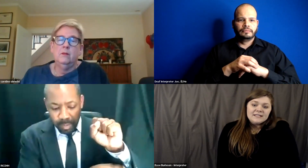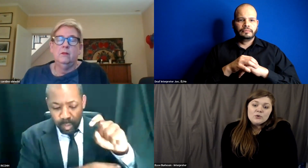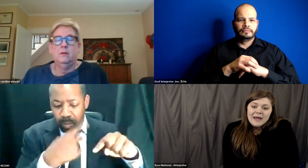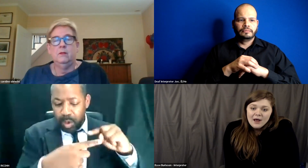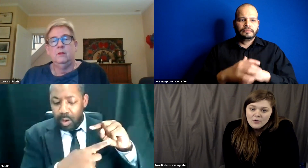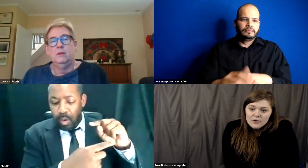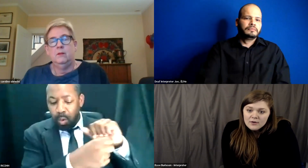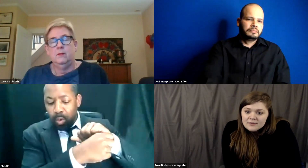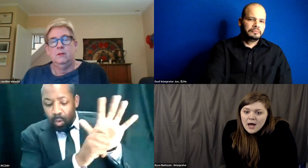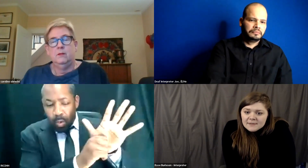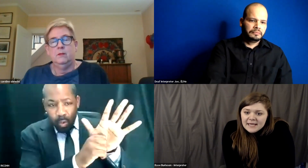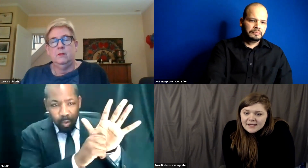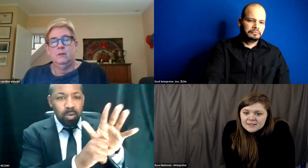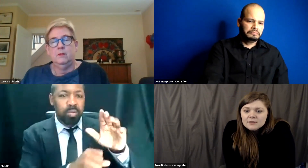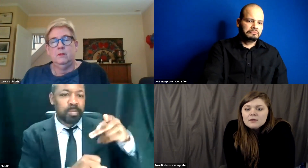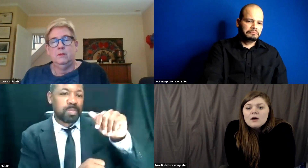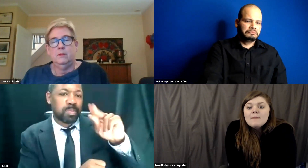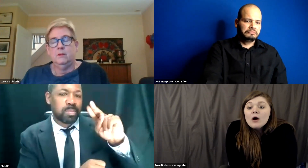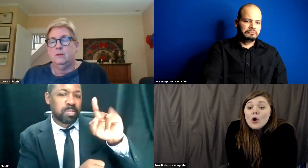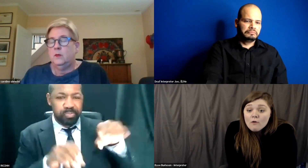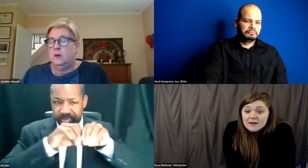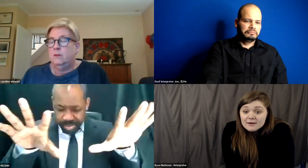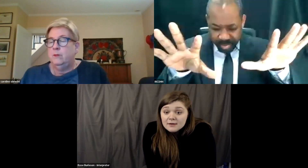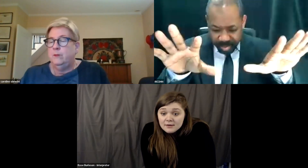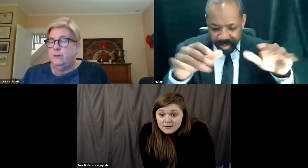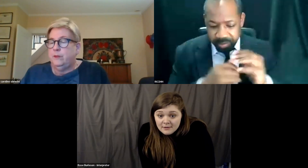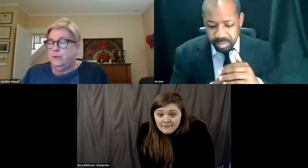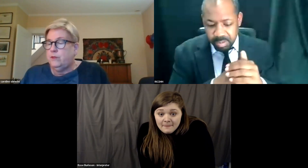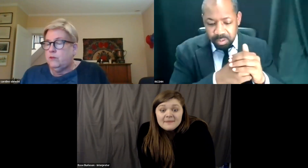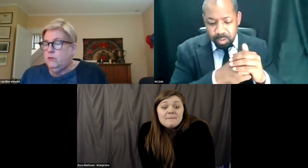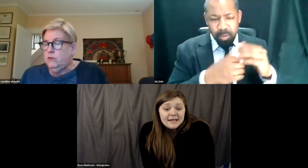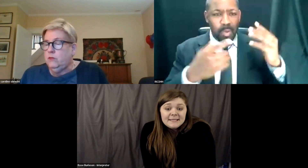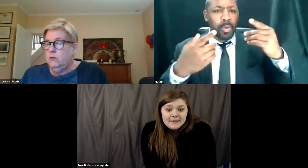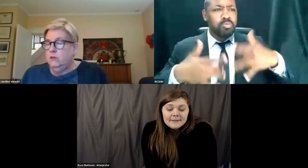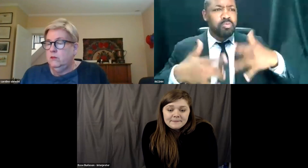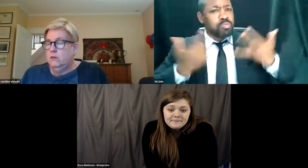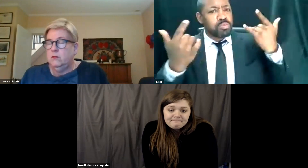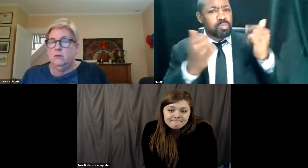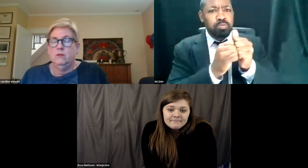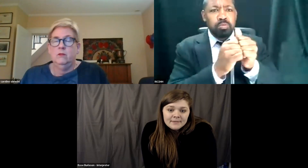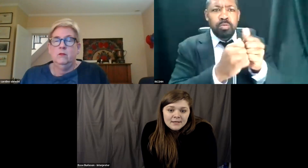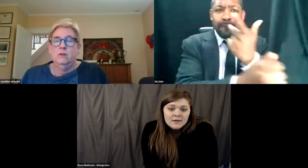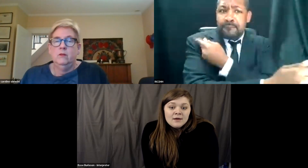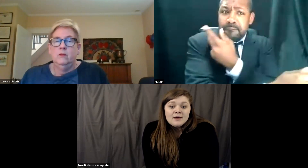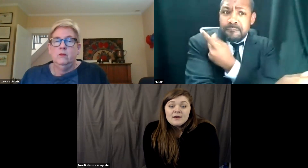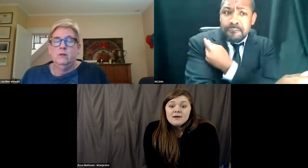All right, so now the update about COVID and the pandemic.